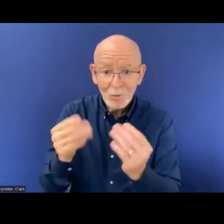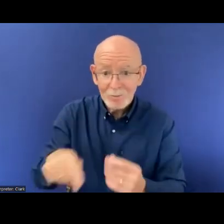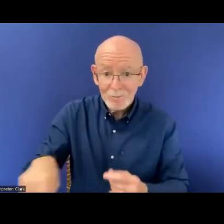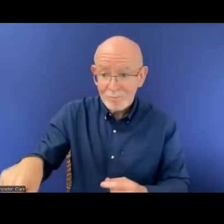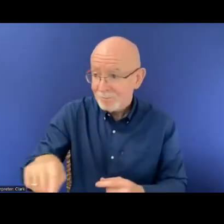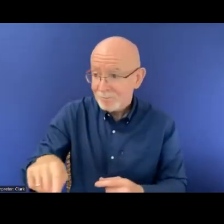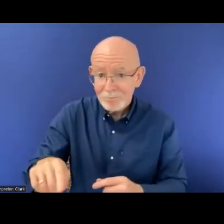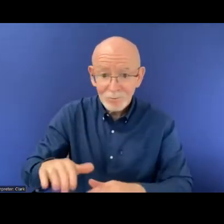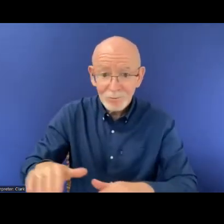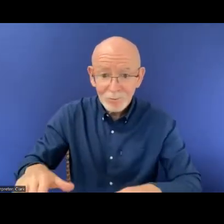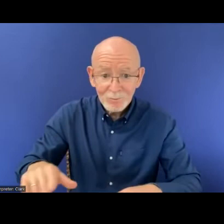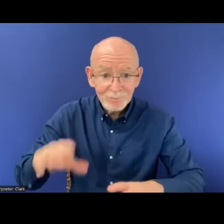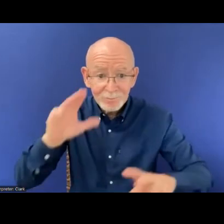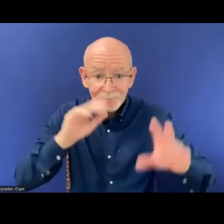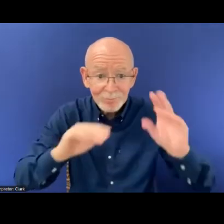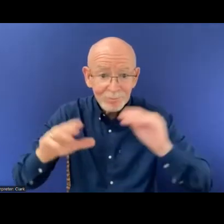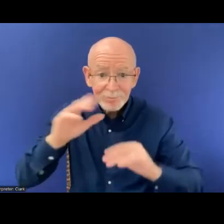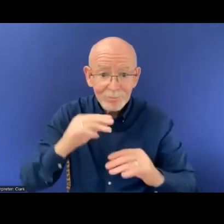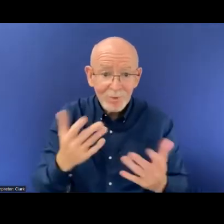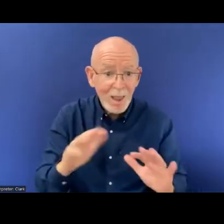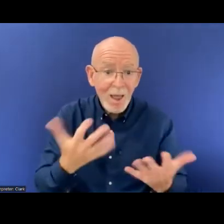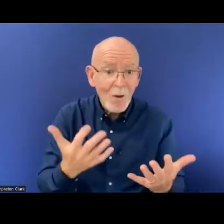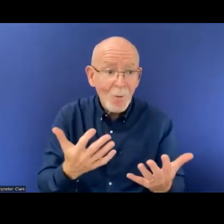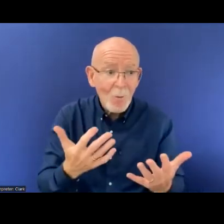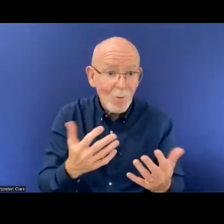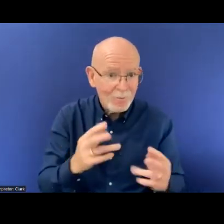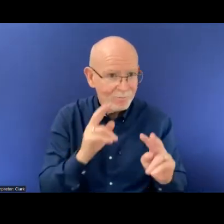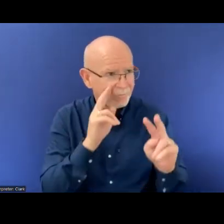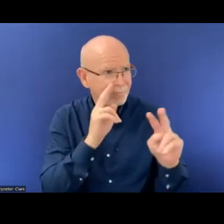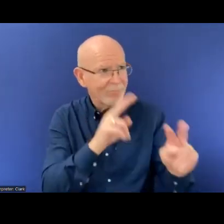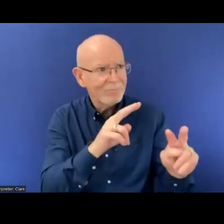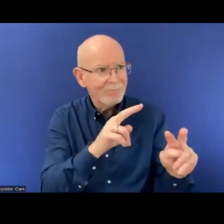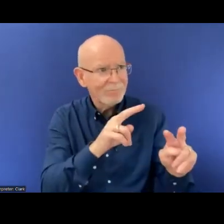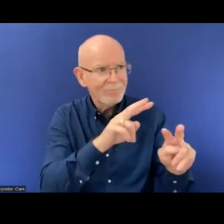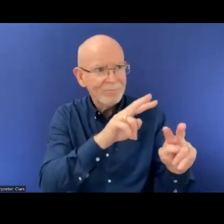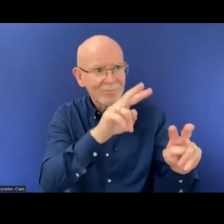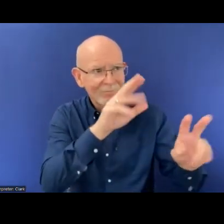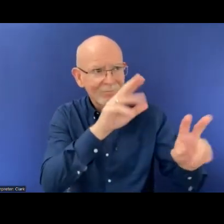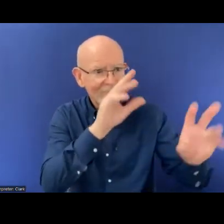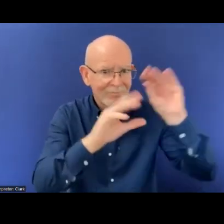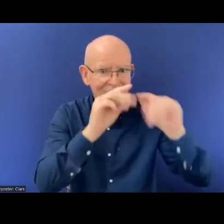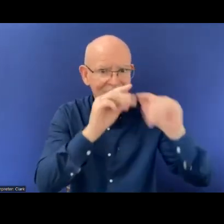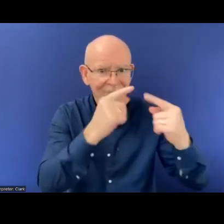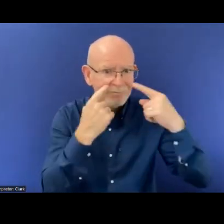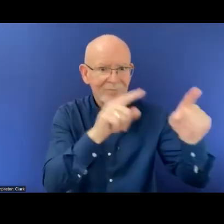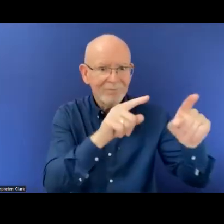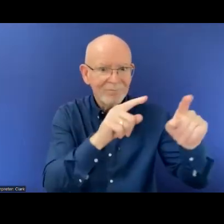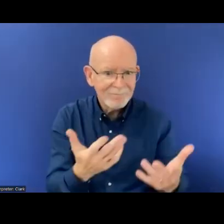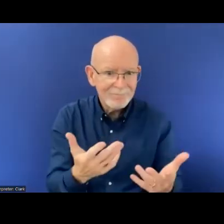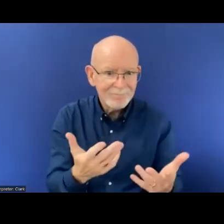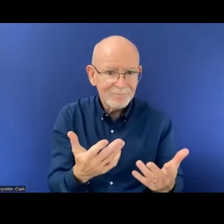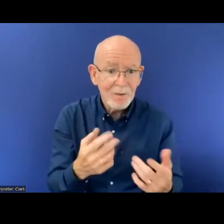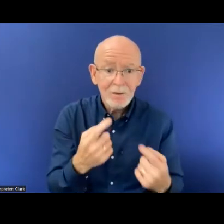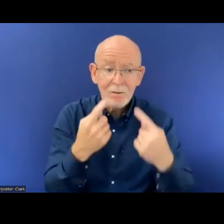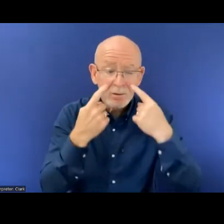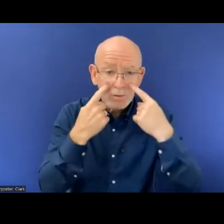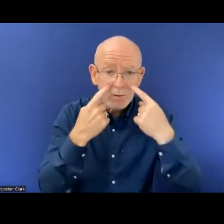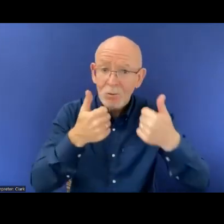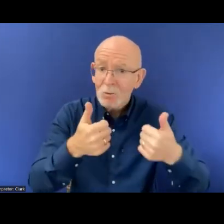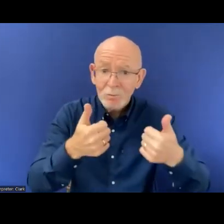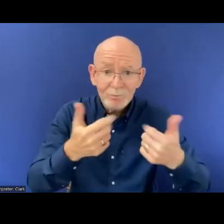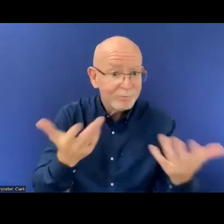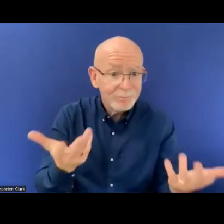Uncorrected vision, unaddressed sight and vision health loss is going to